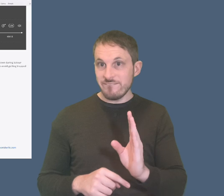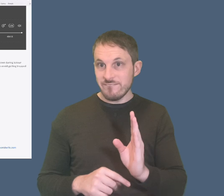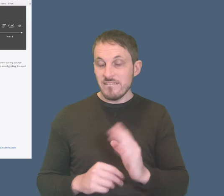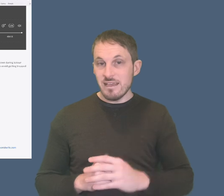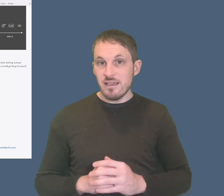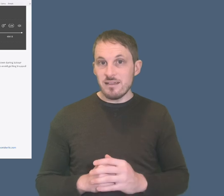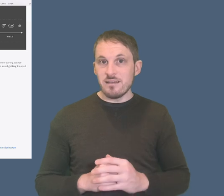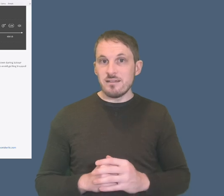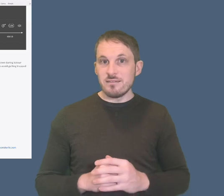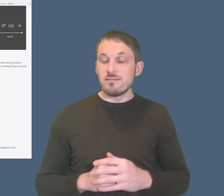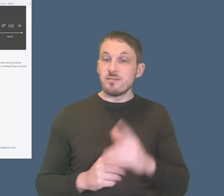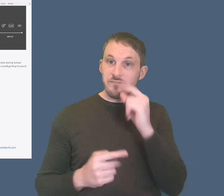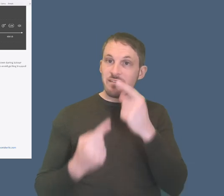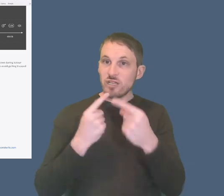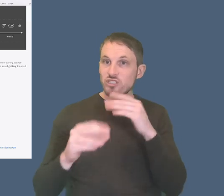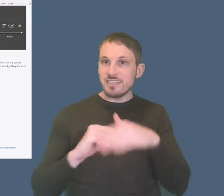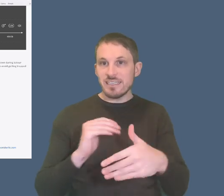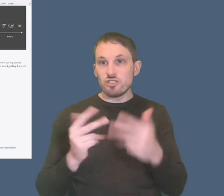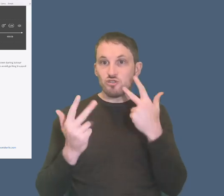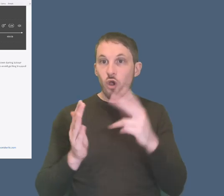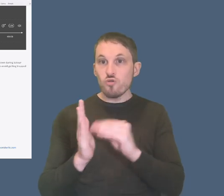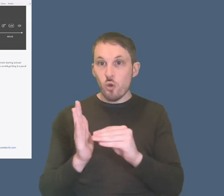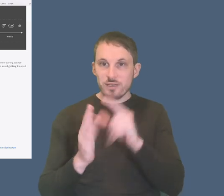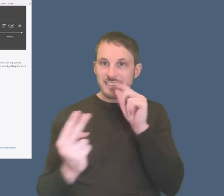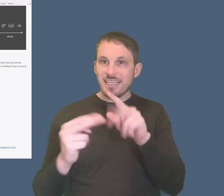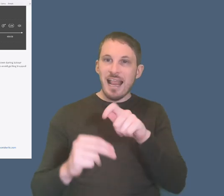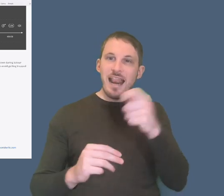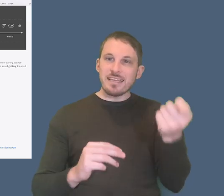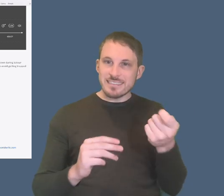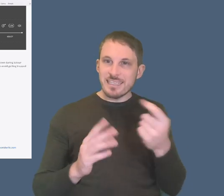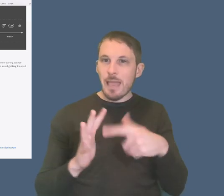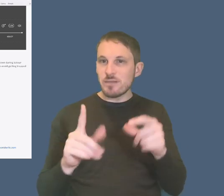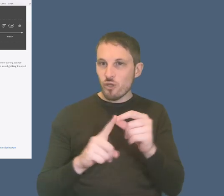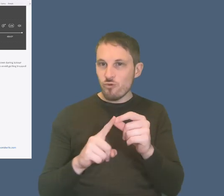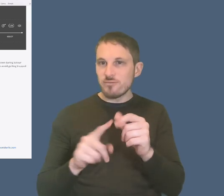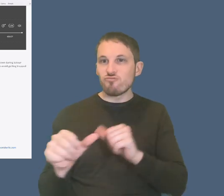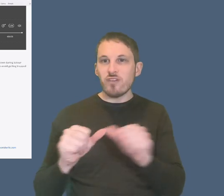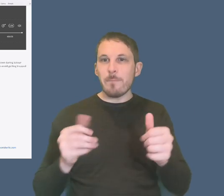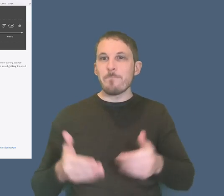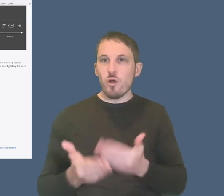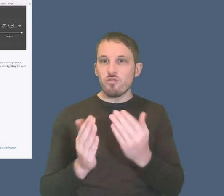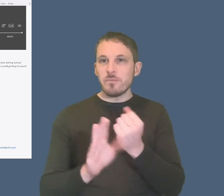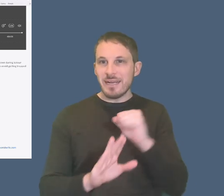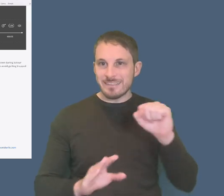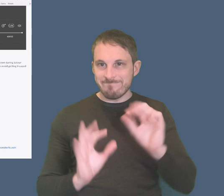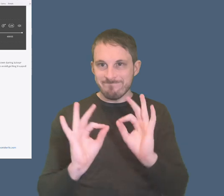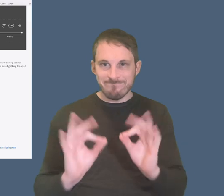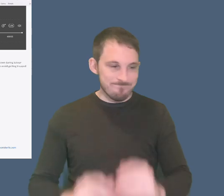details are in the show notes, and I will see you in the next episode of The Great Birth Rebellion.